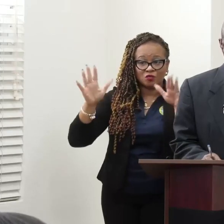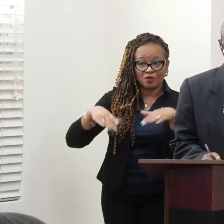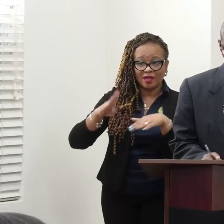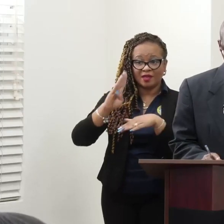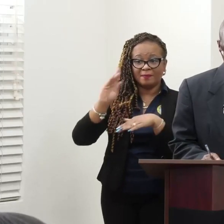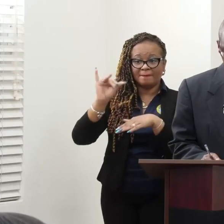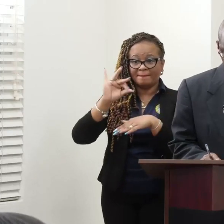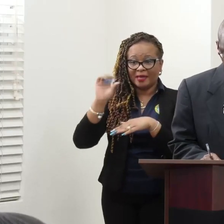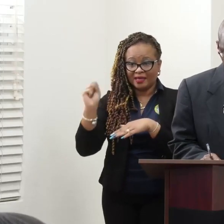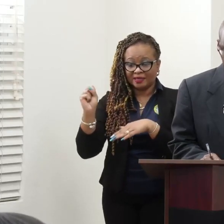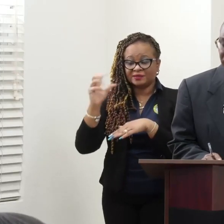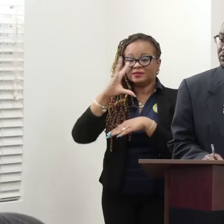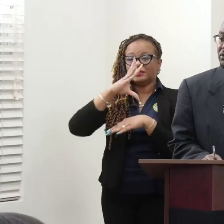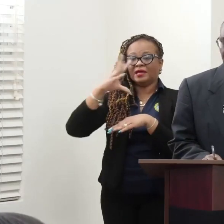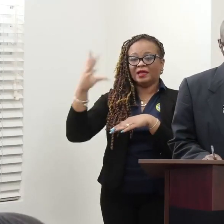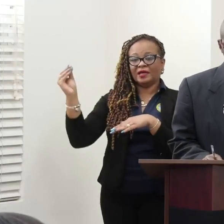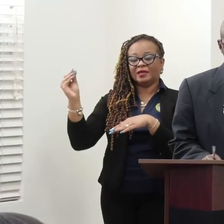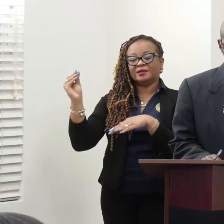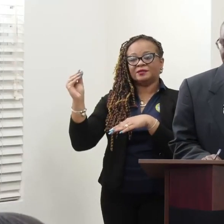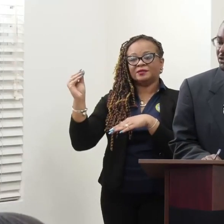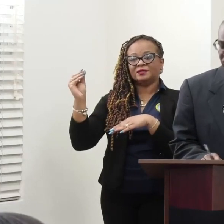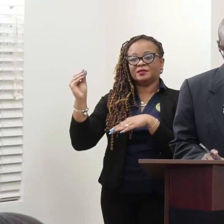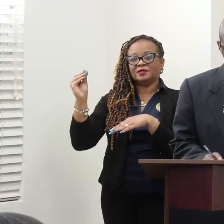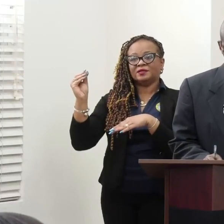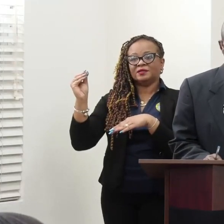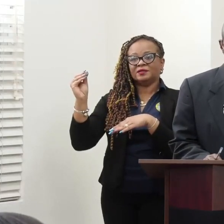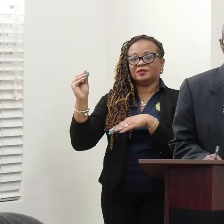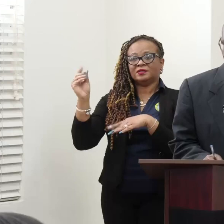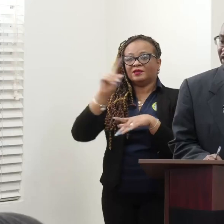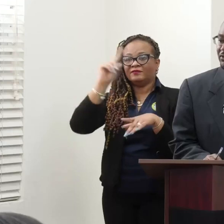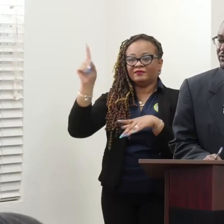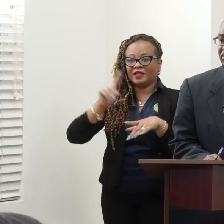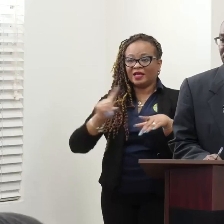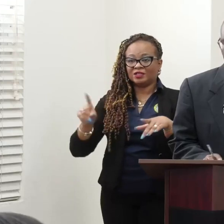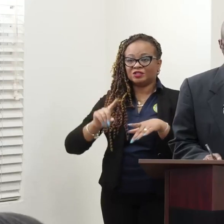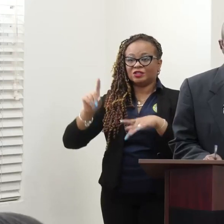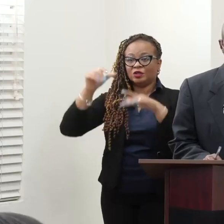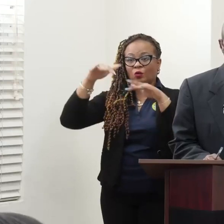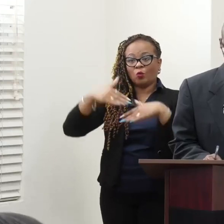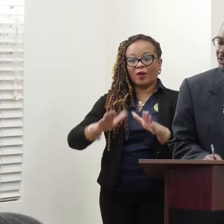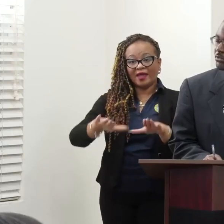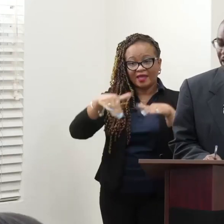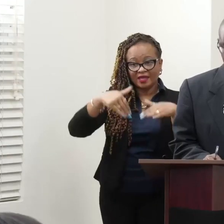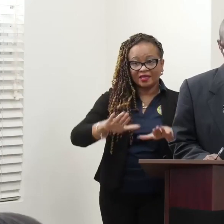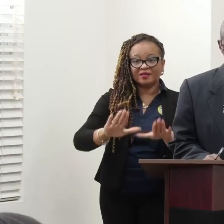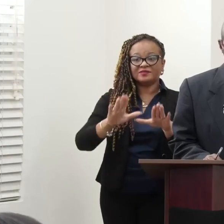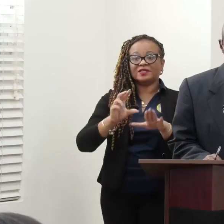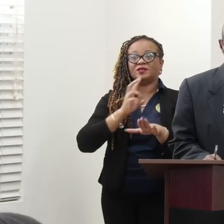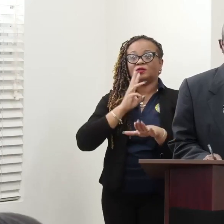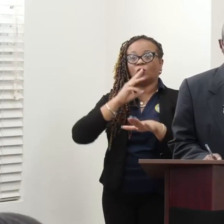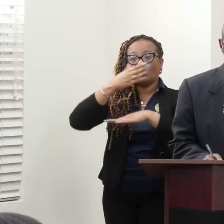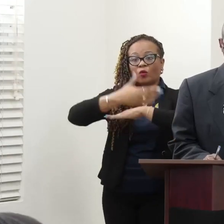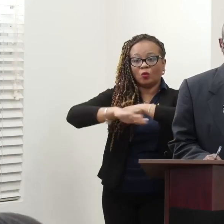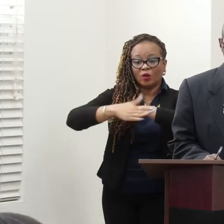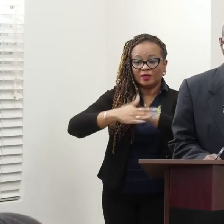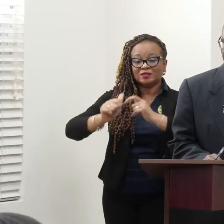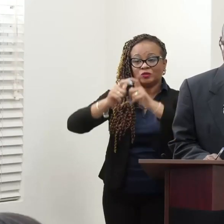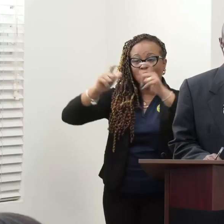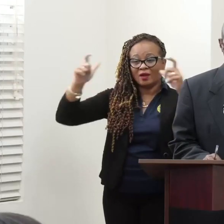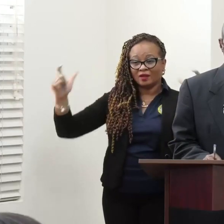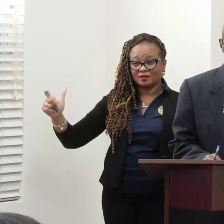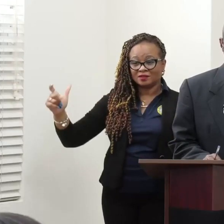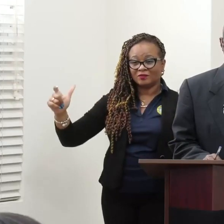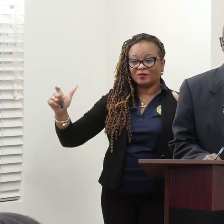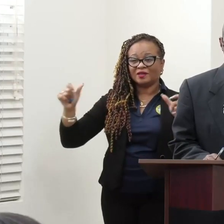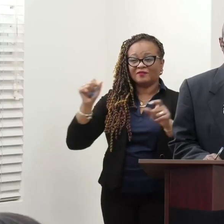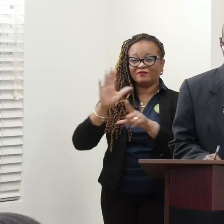bands and the crashing, battering waves and sea swells that will affect most